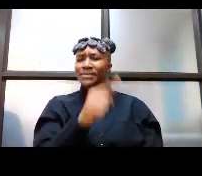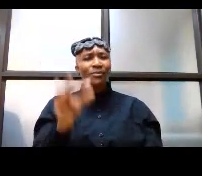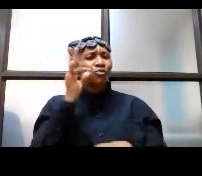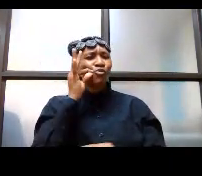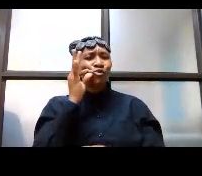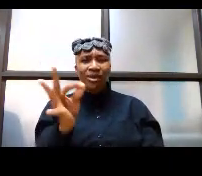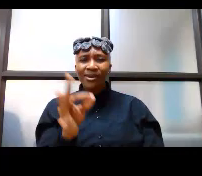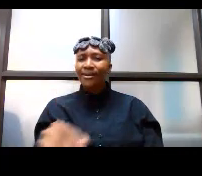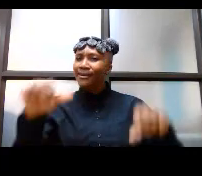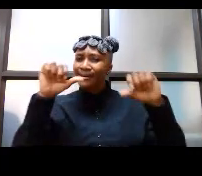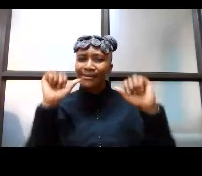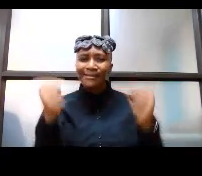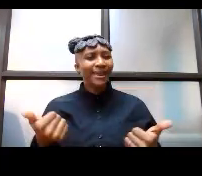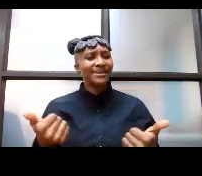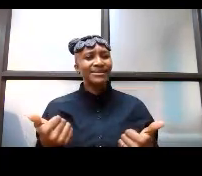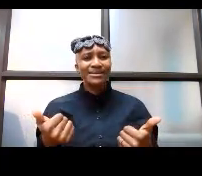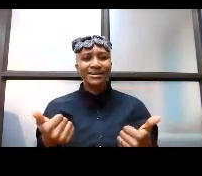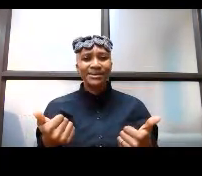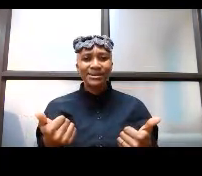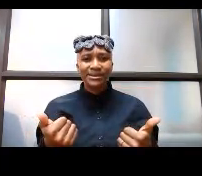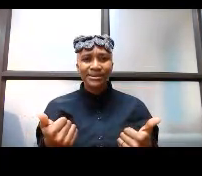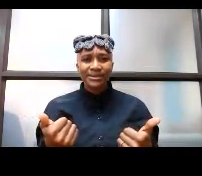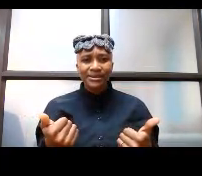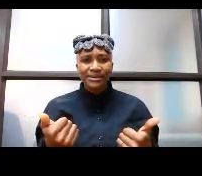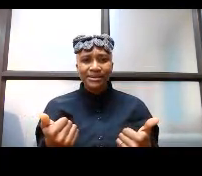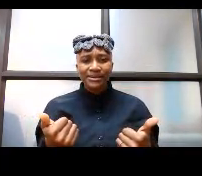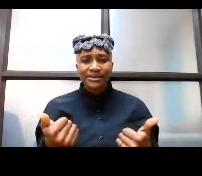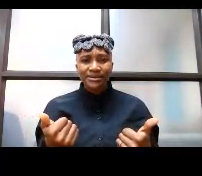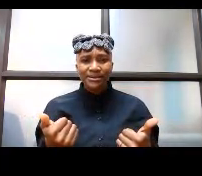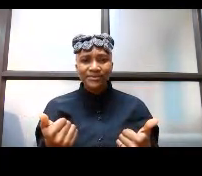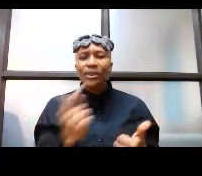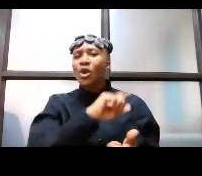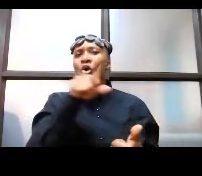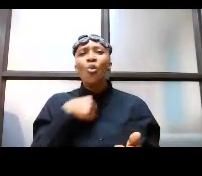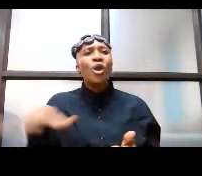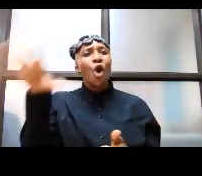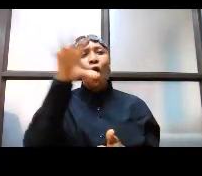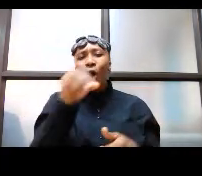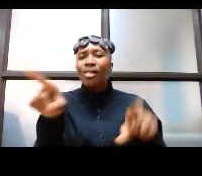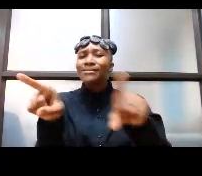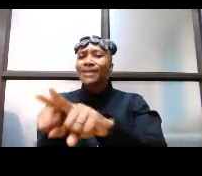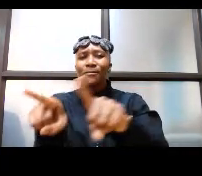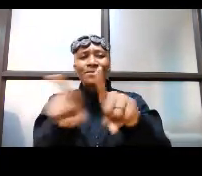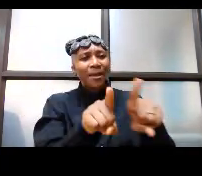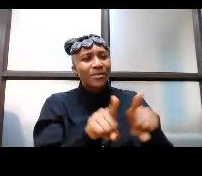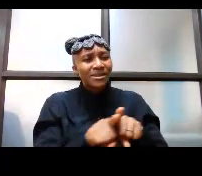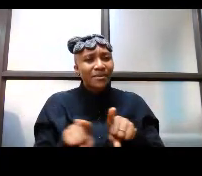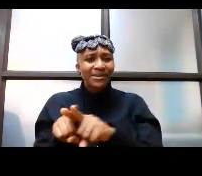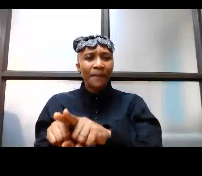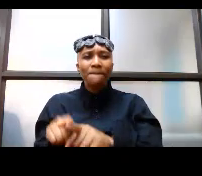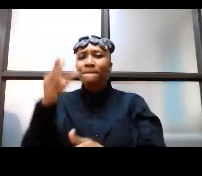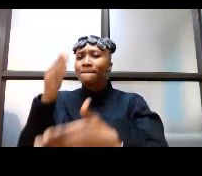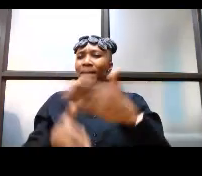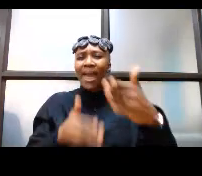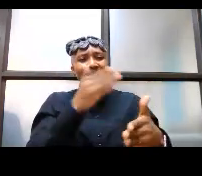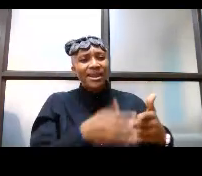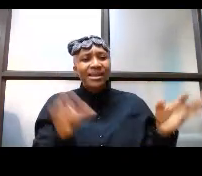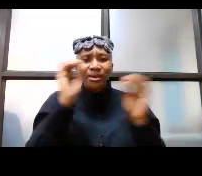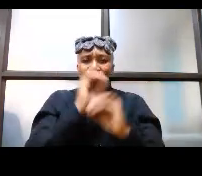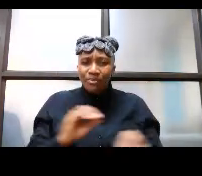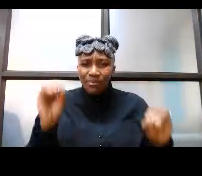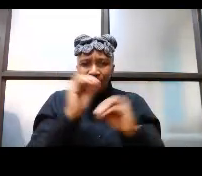fantastic. New notification, 5 minutes left in your meeting. We were all the same. There were no barriers. Sorry, it's my screen reader